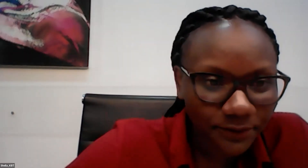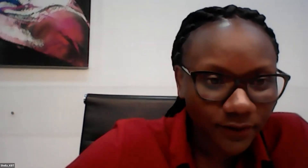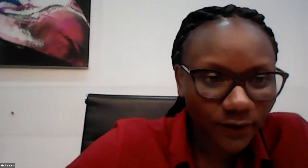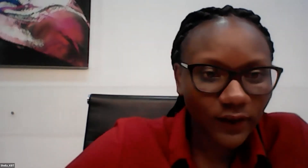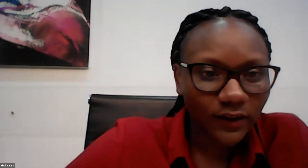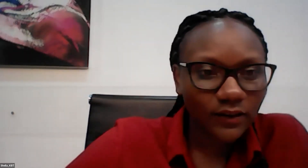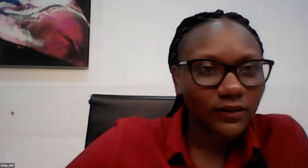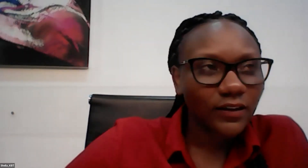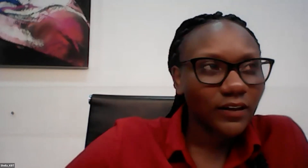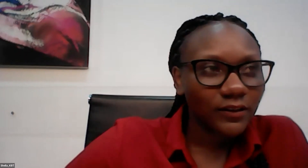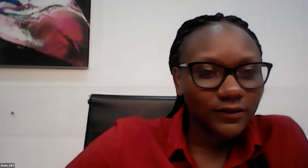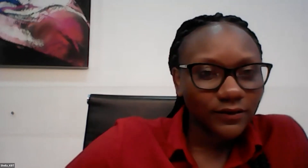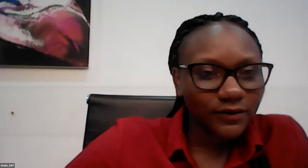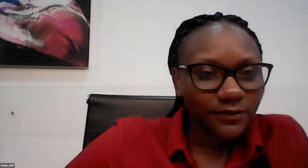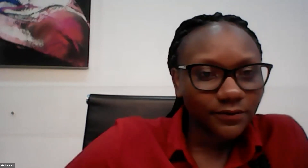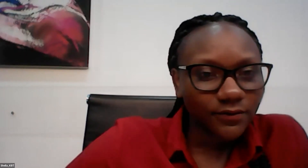concerned.